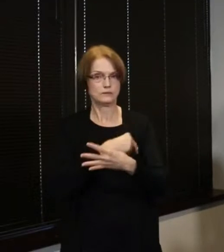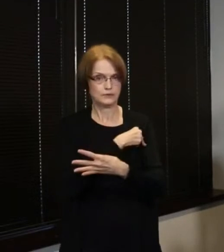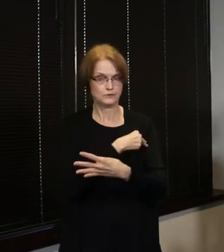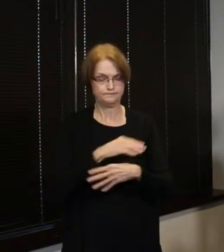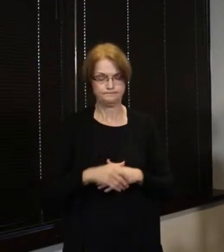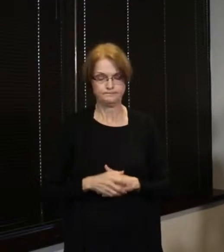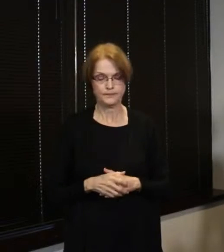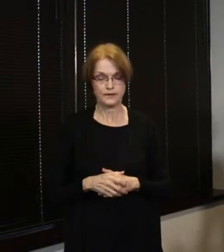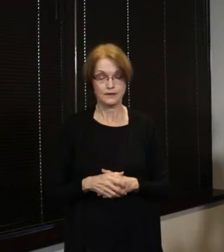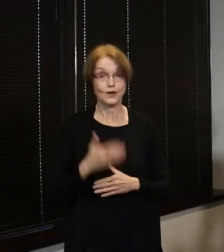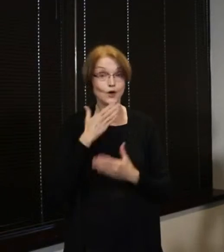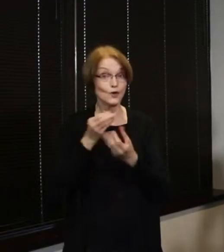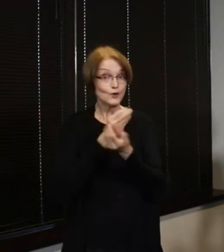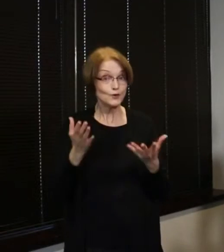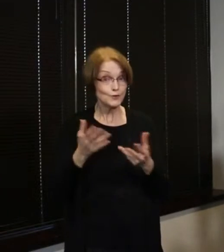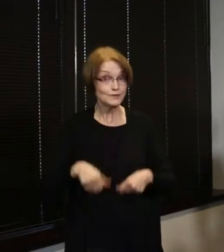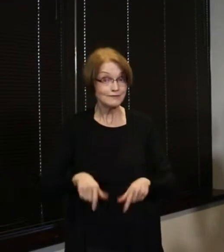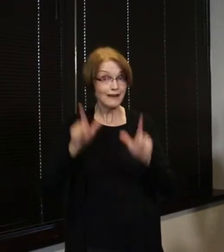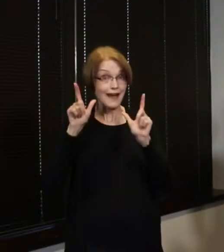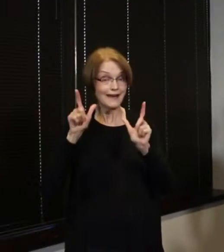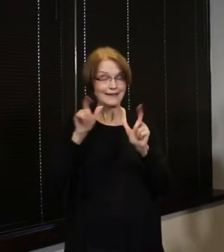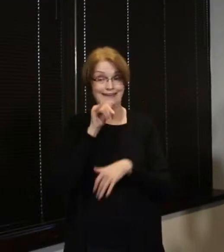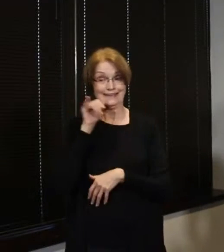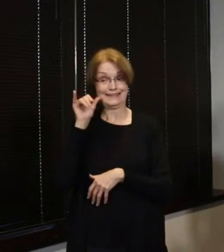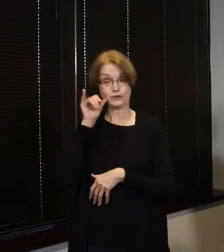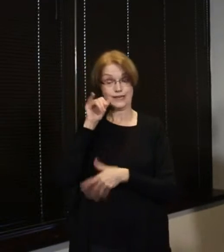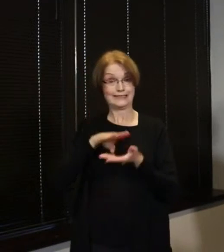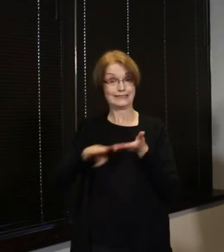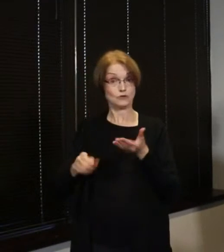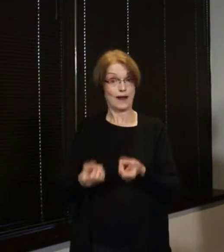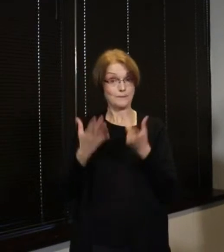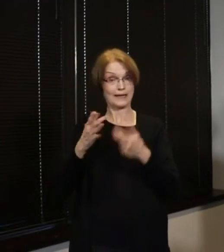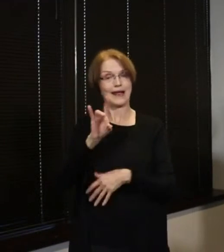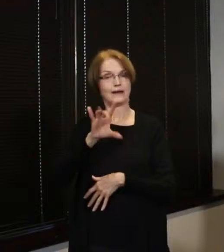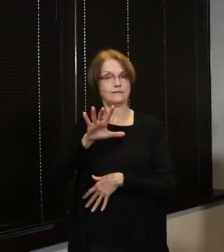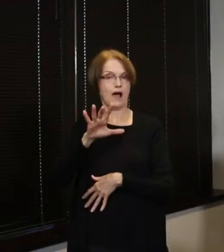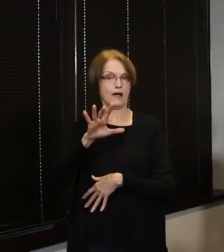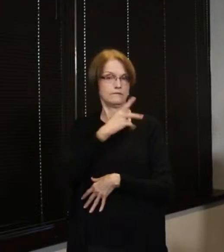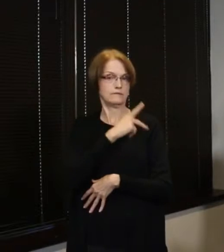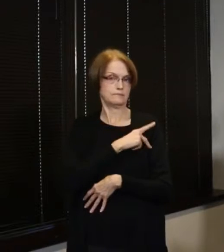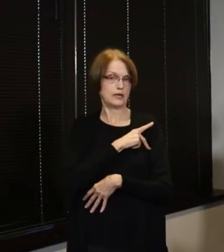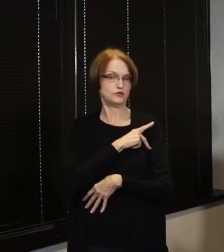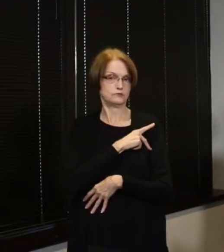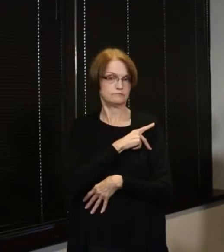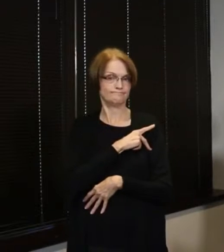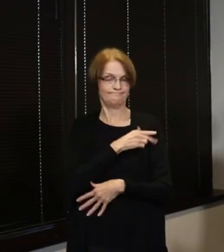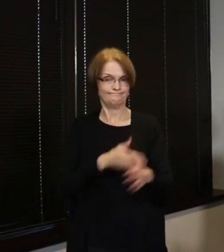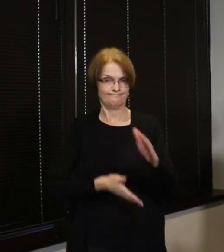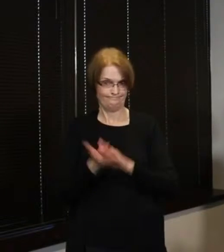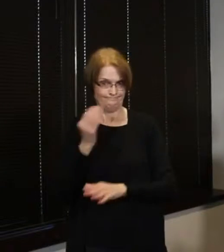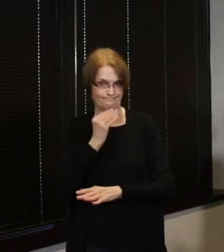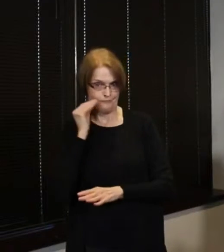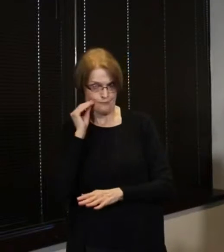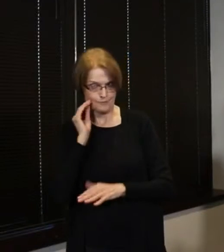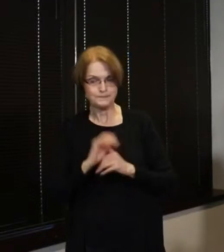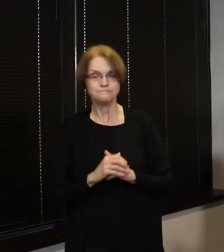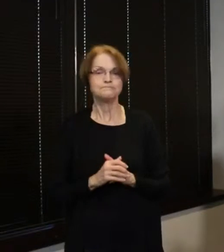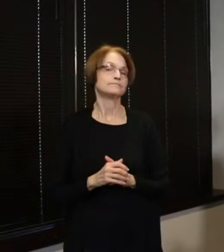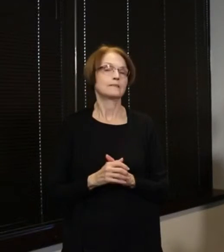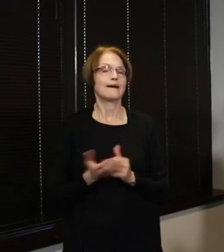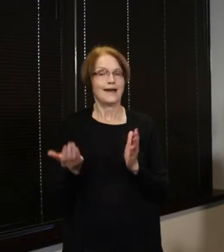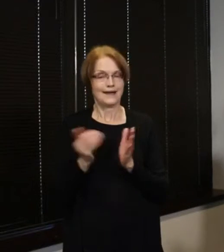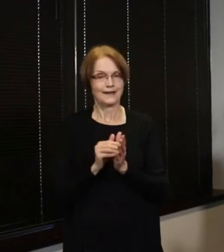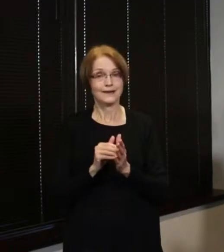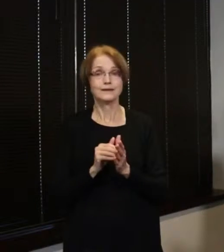On our good news slide for today, yesterday we discharged 85 patients from our healthcare systems. So